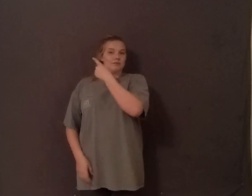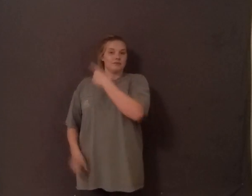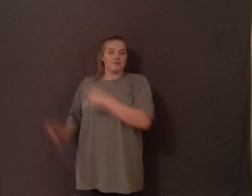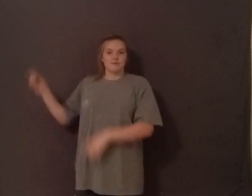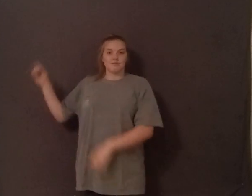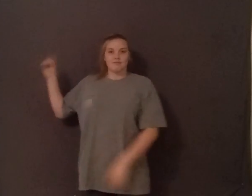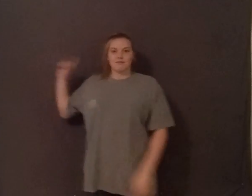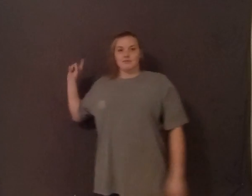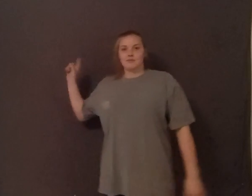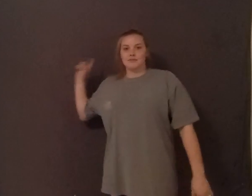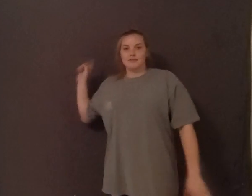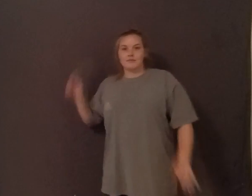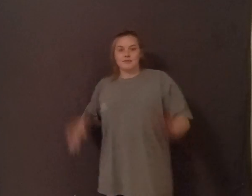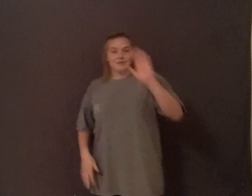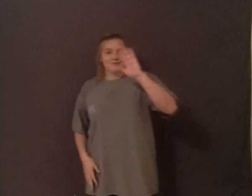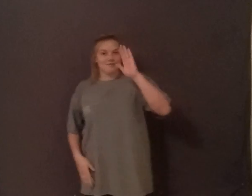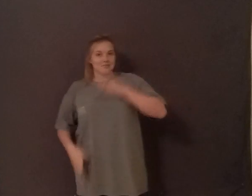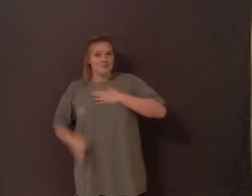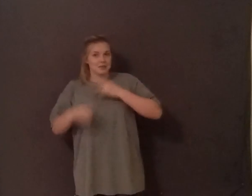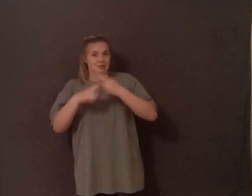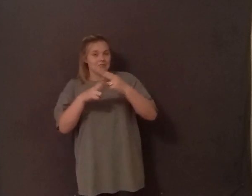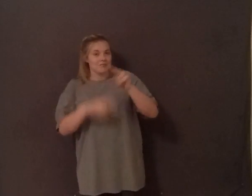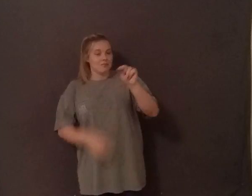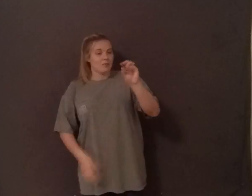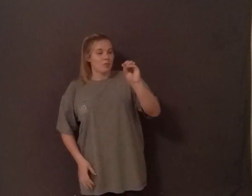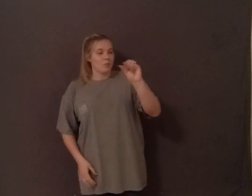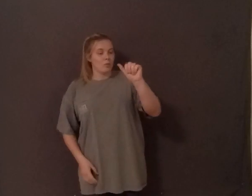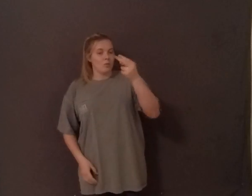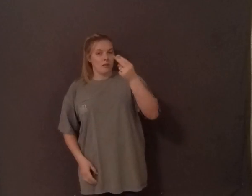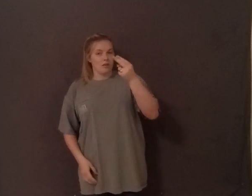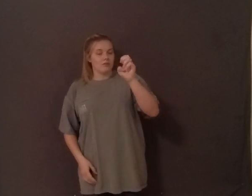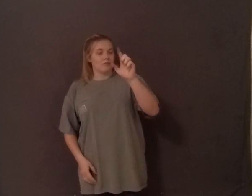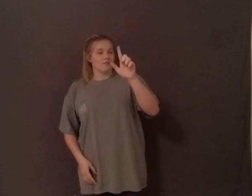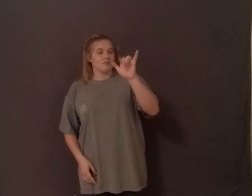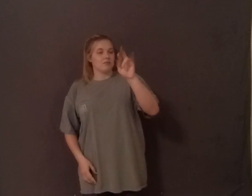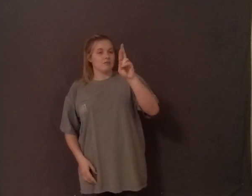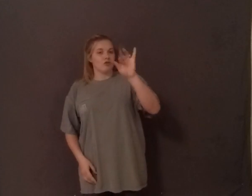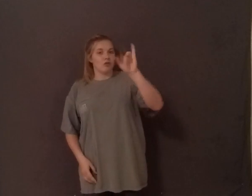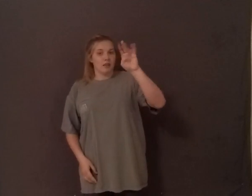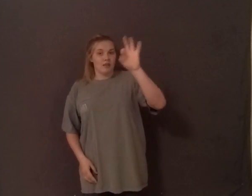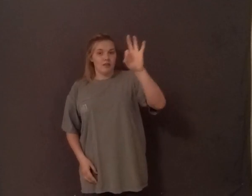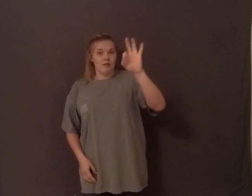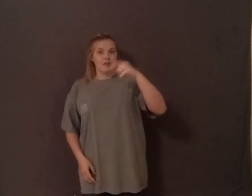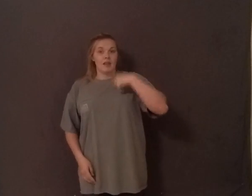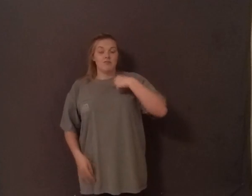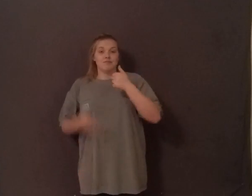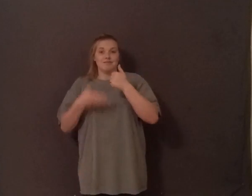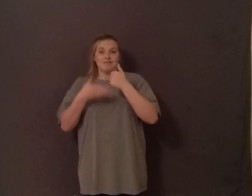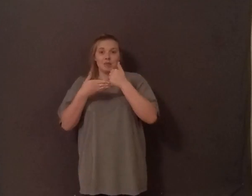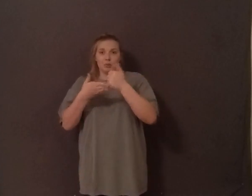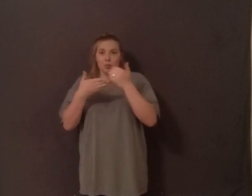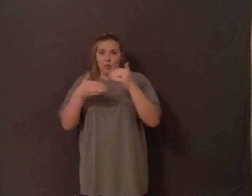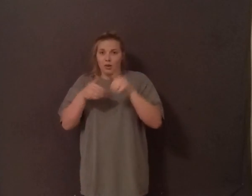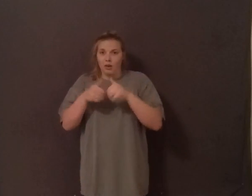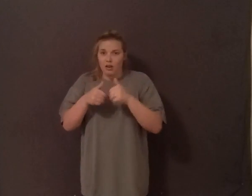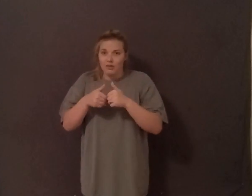Hello, my name is Noah Elkreef, and in this video, I'm going to give you a stress management technique that can help to alleviate